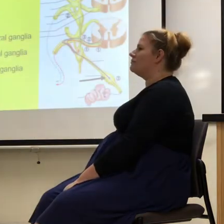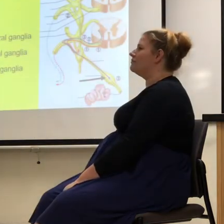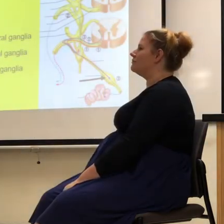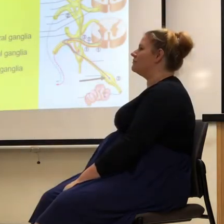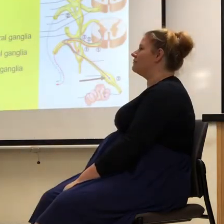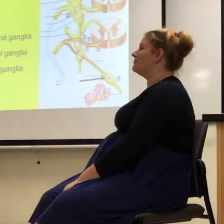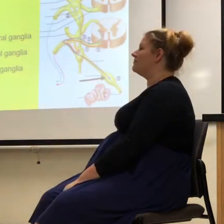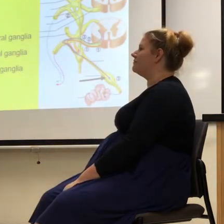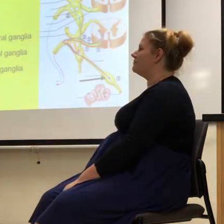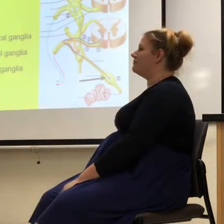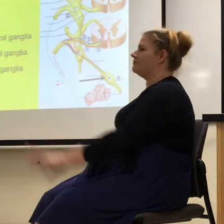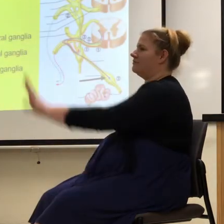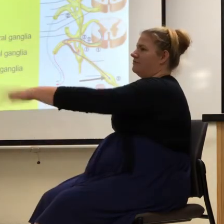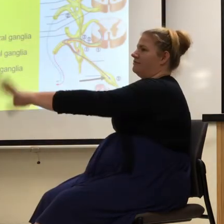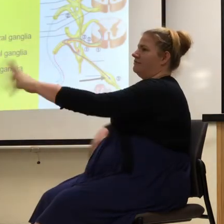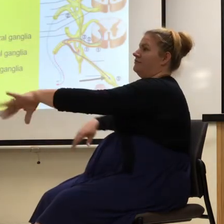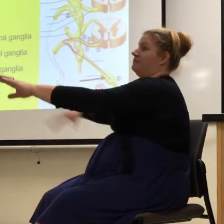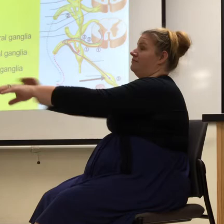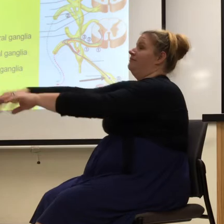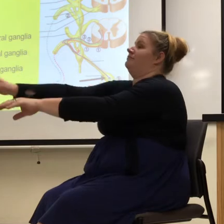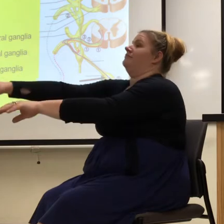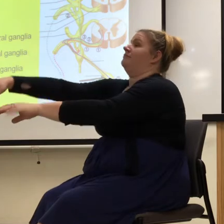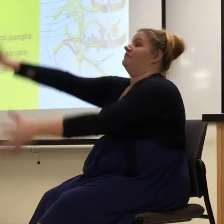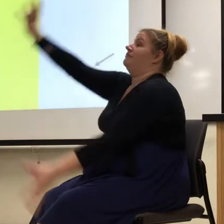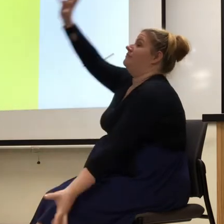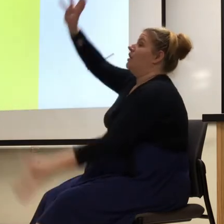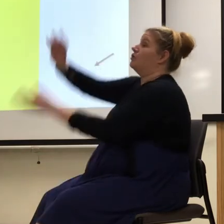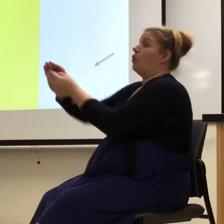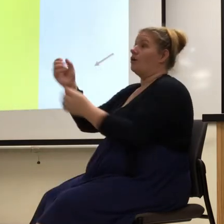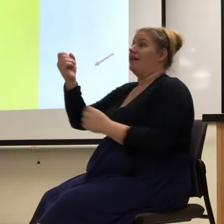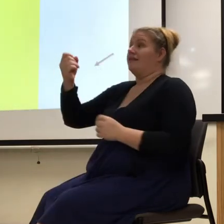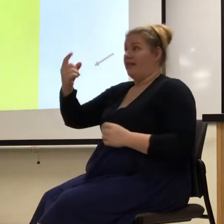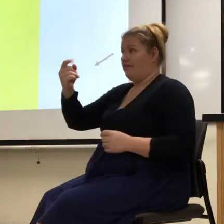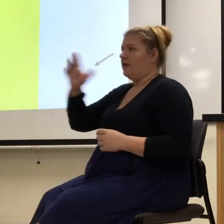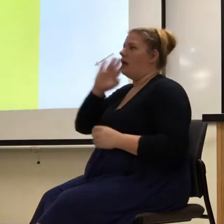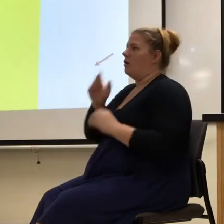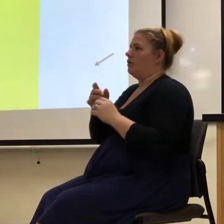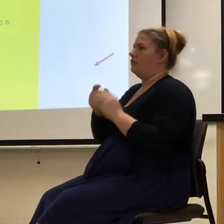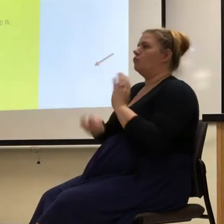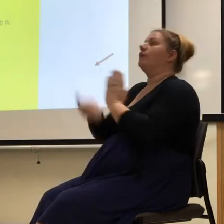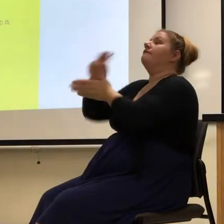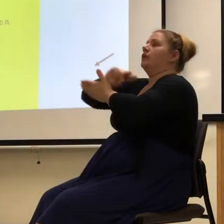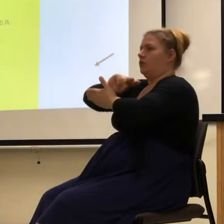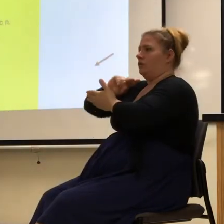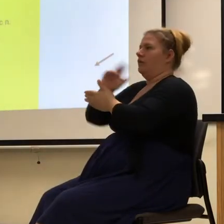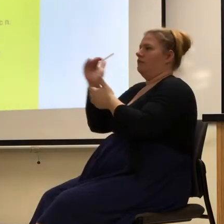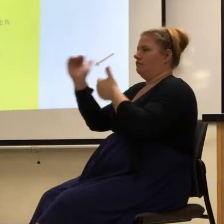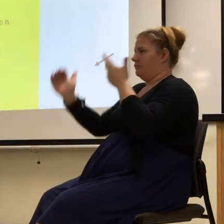There's going to be 11 of them. I'm going to go back and review them. Moving on, number three.